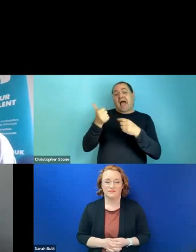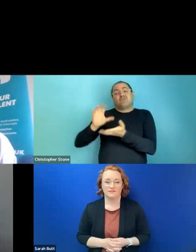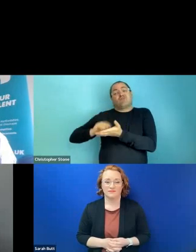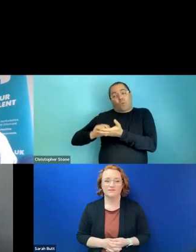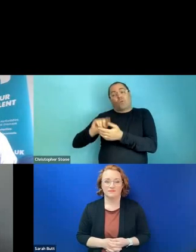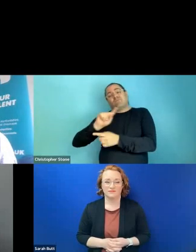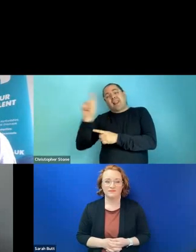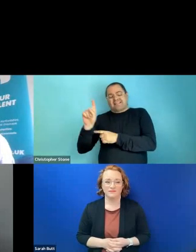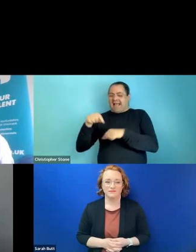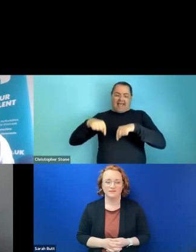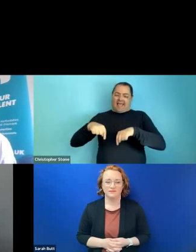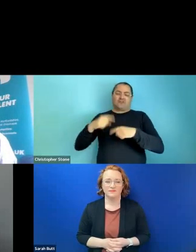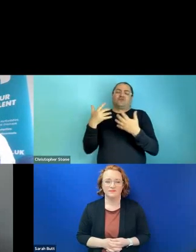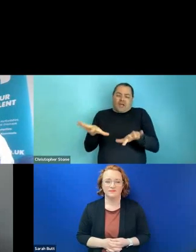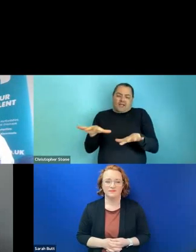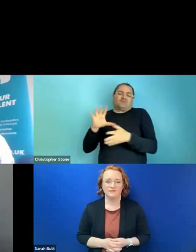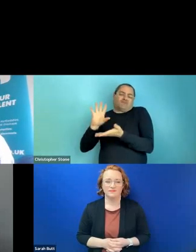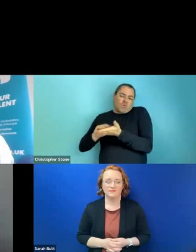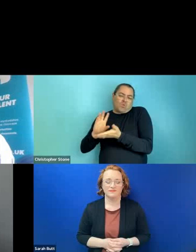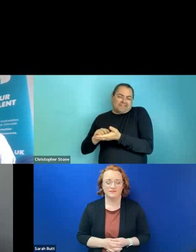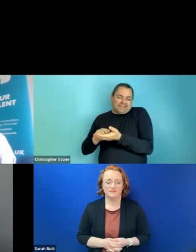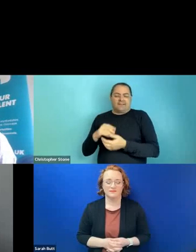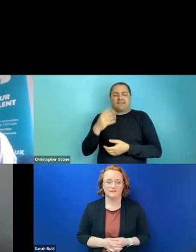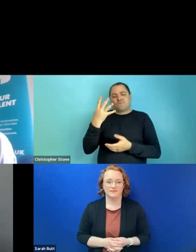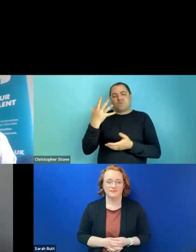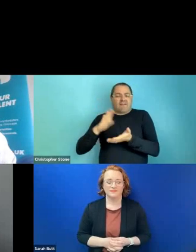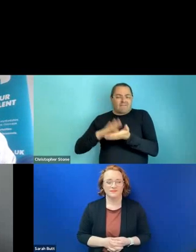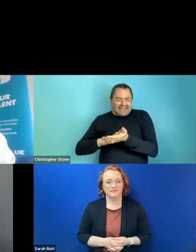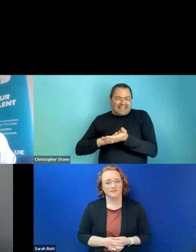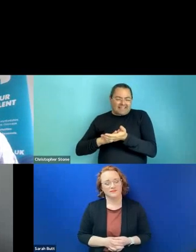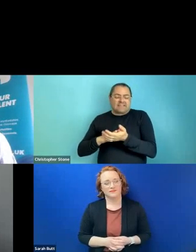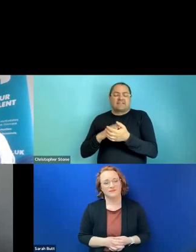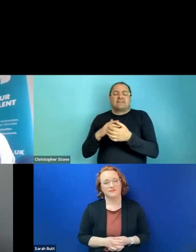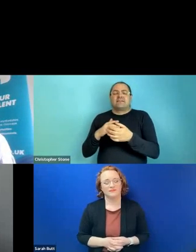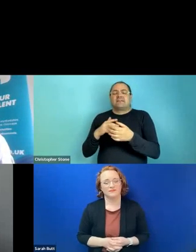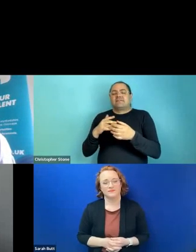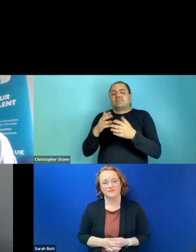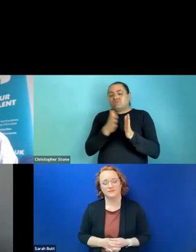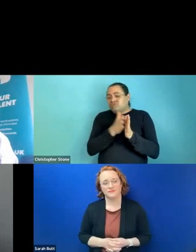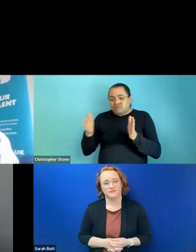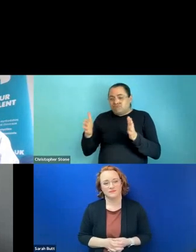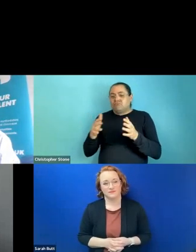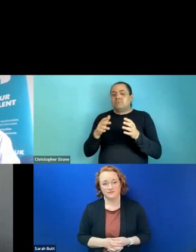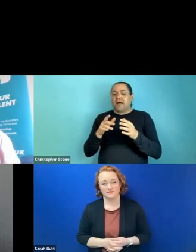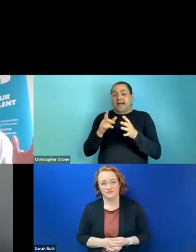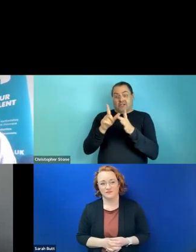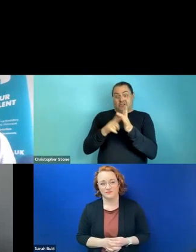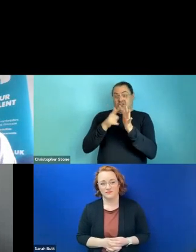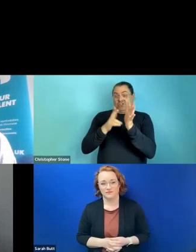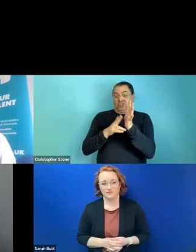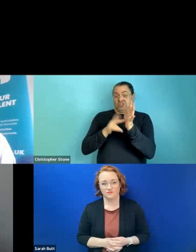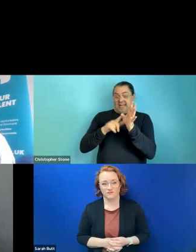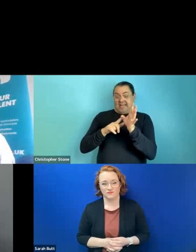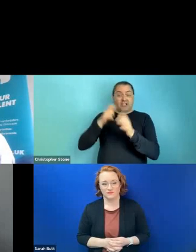the same basis. This will last about 45 minutes. We will talk to Jenny about her experiences. She'll be able to give you lots